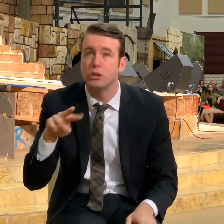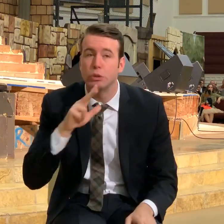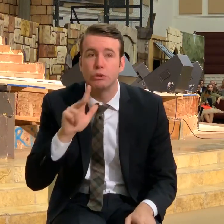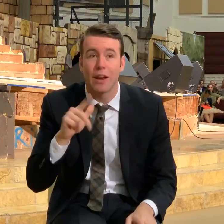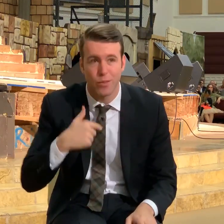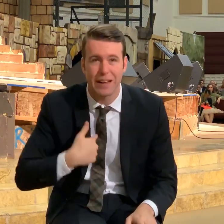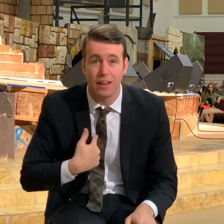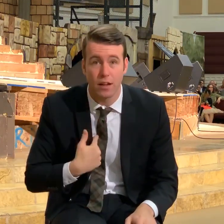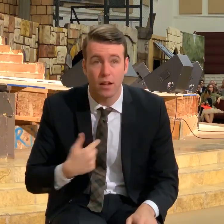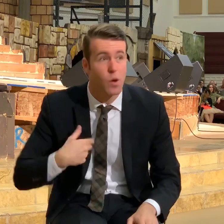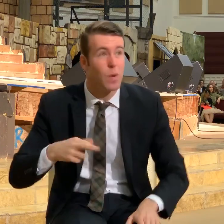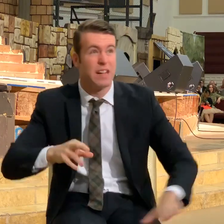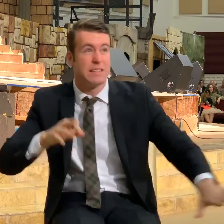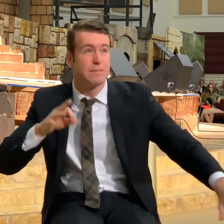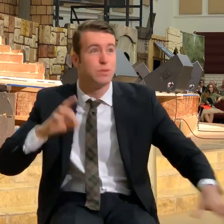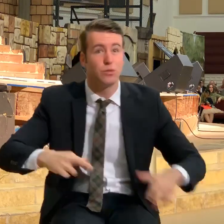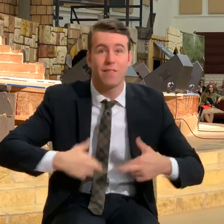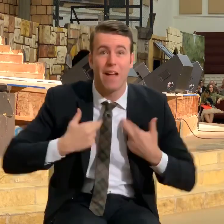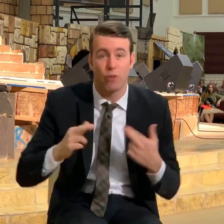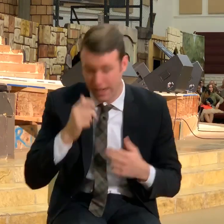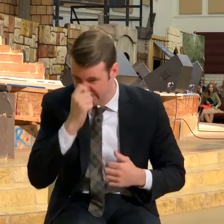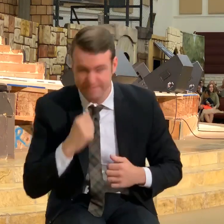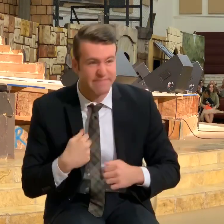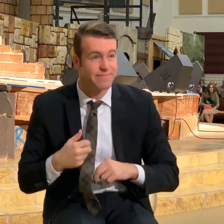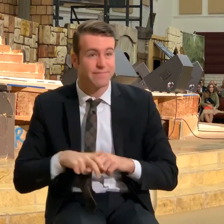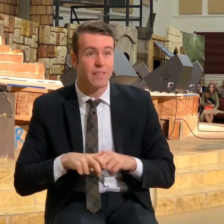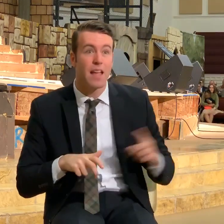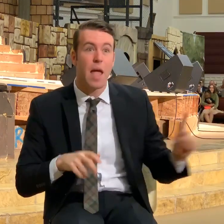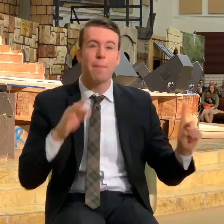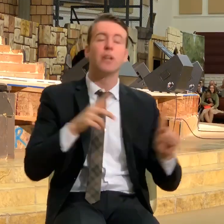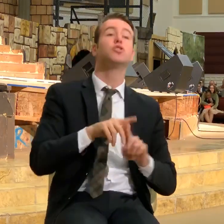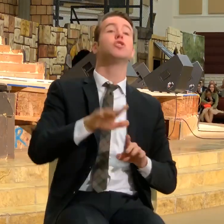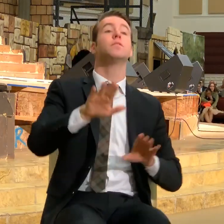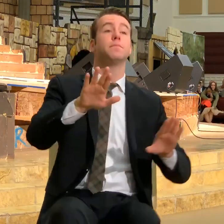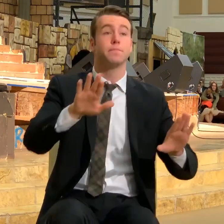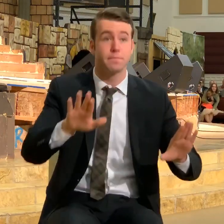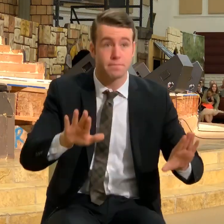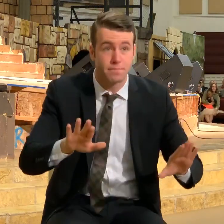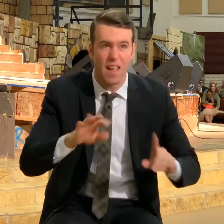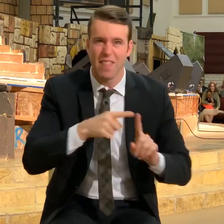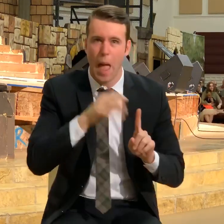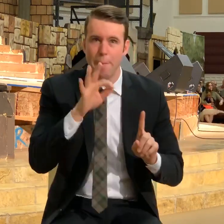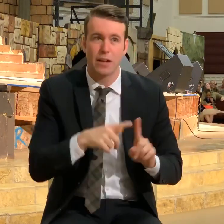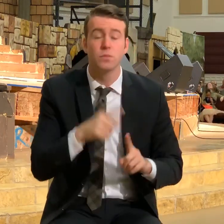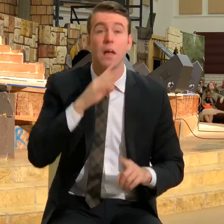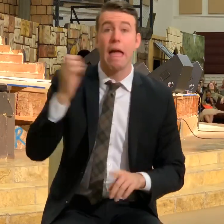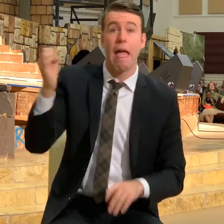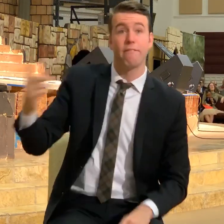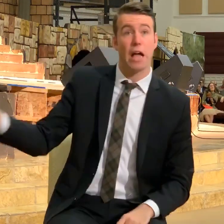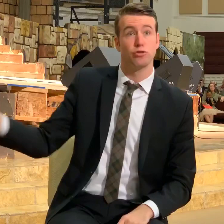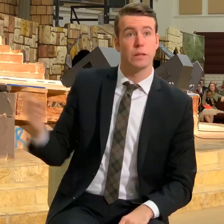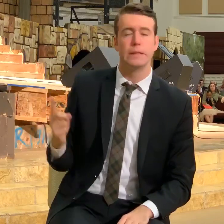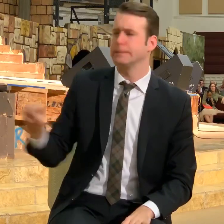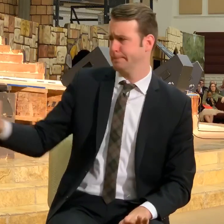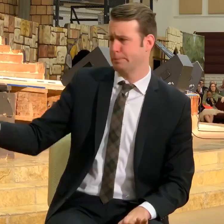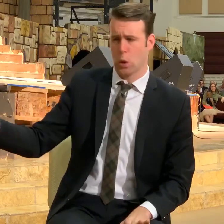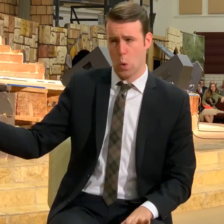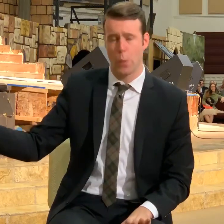23 years old trying to preach revival. And he gets up and he said, now before the evangelists come tonight, he